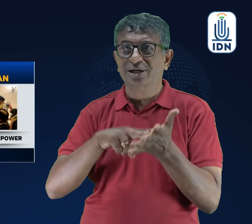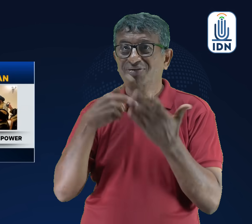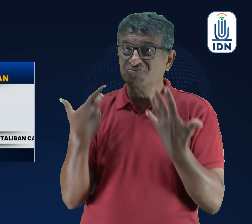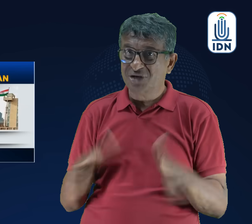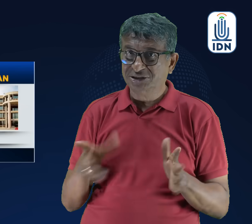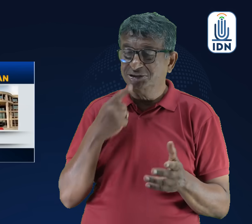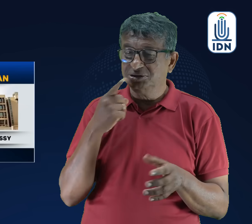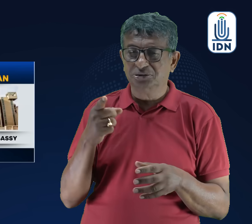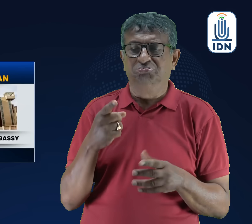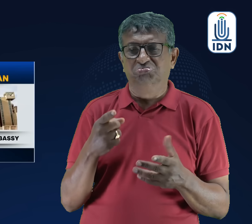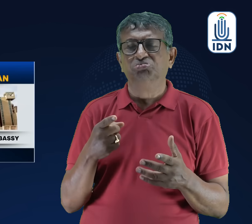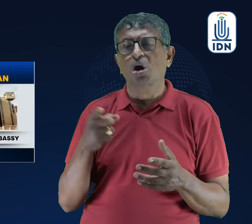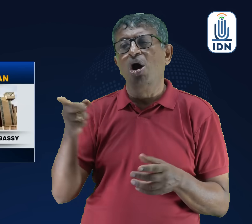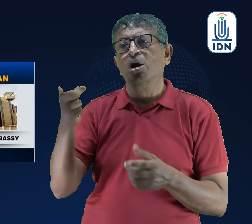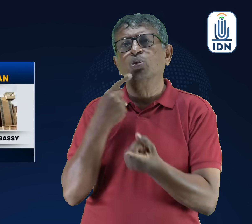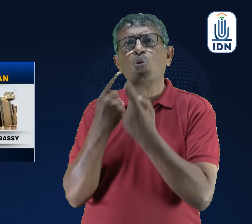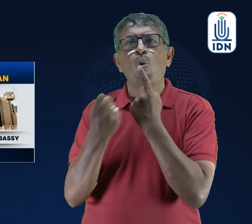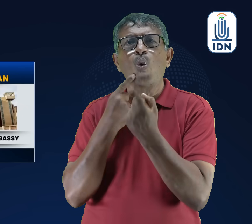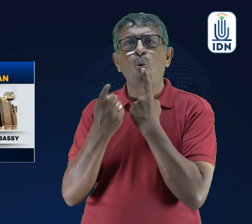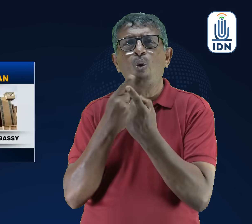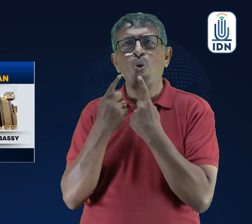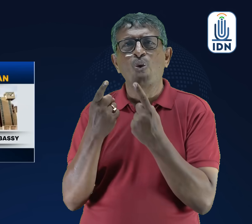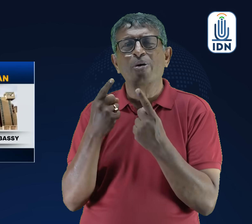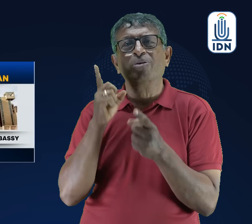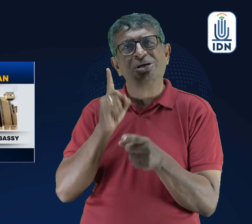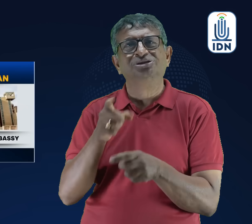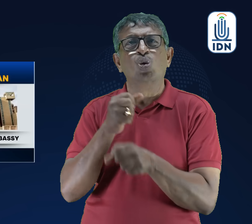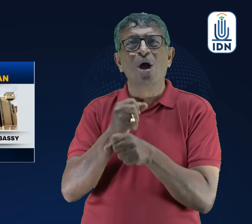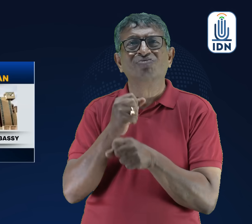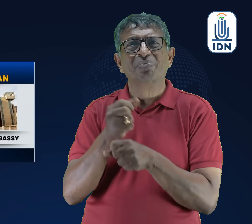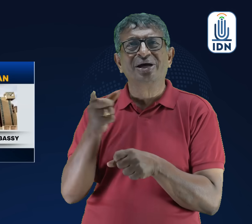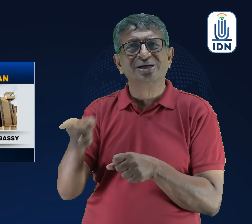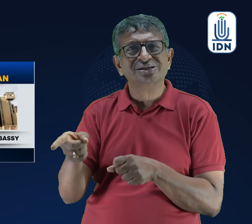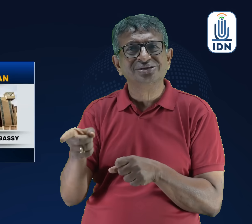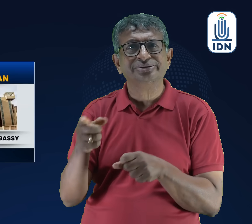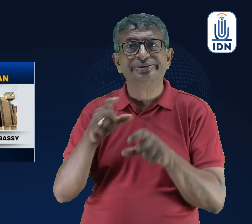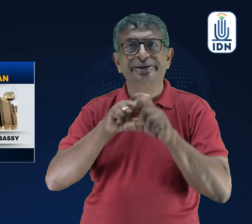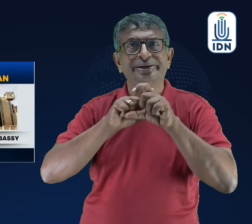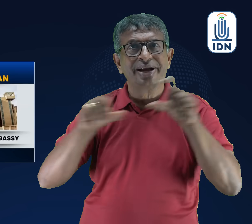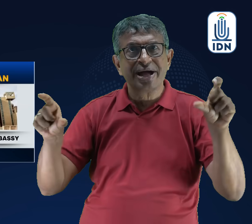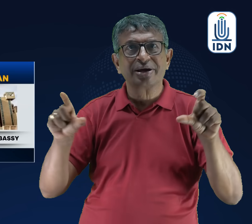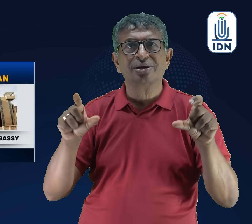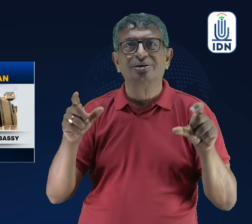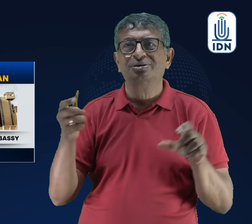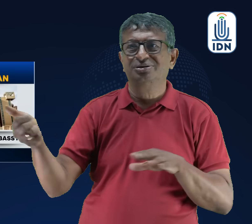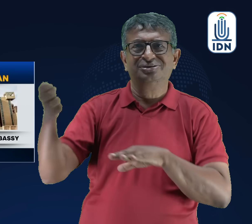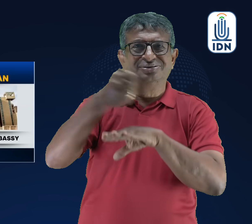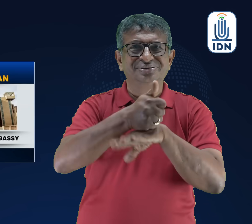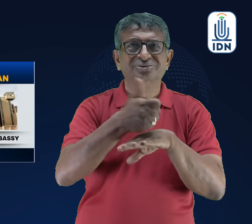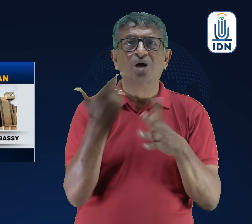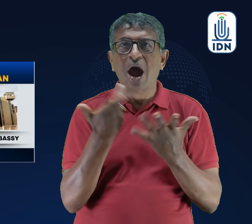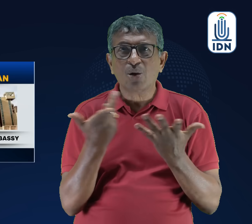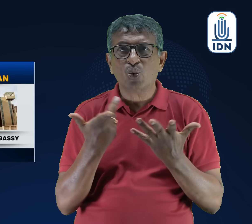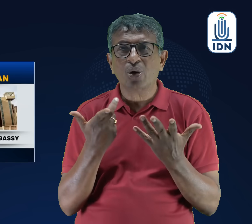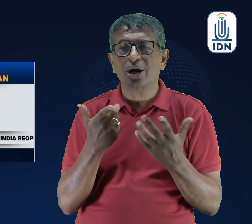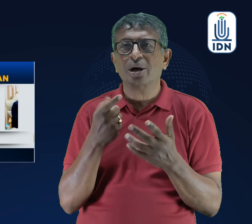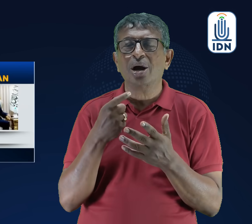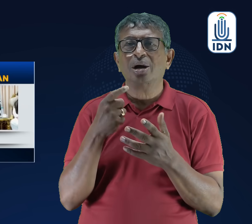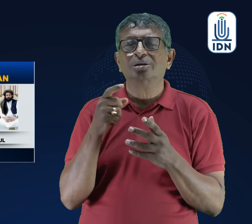June 2022, the Indian embassy in Afghanistan was reopened. A technical team was posted in Kabul. Then in March